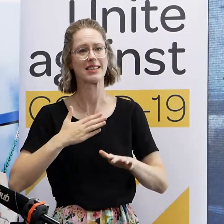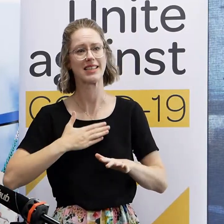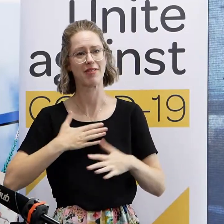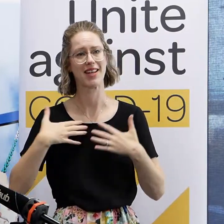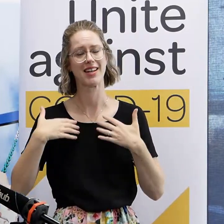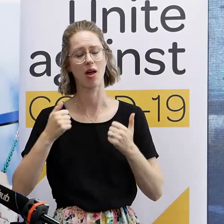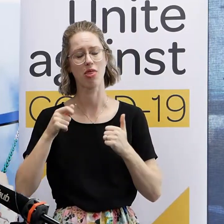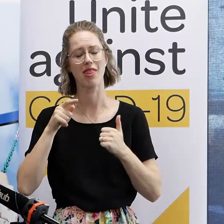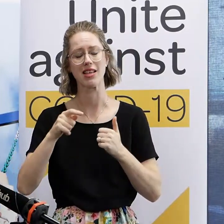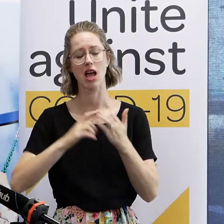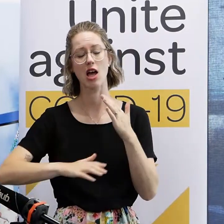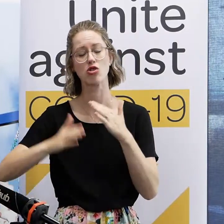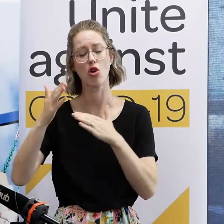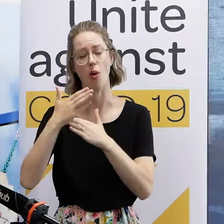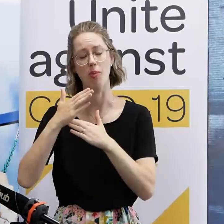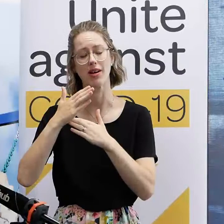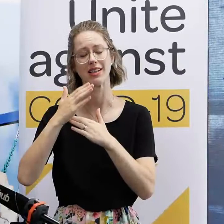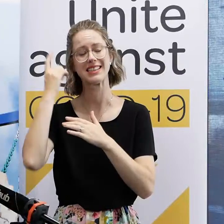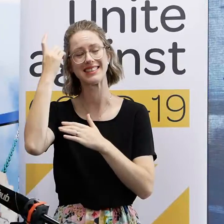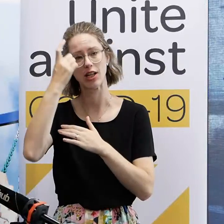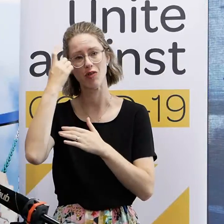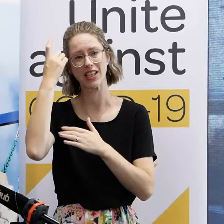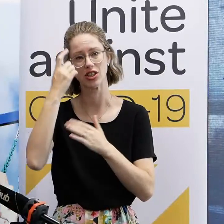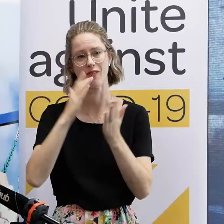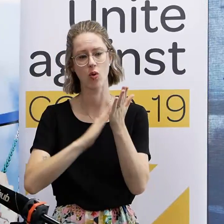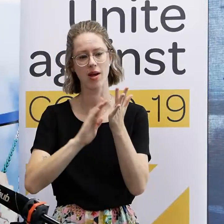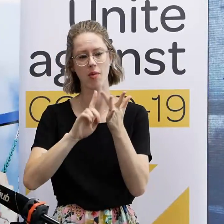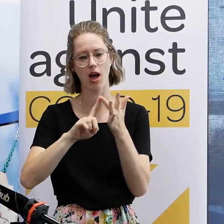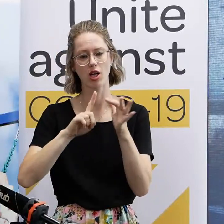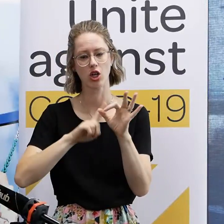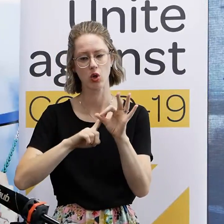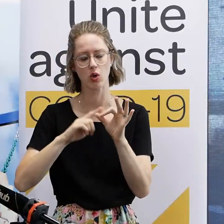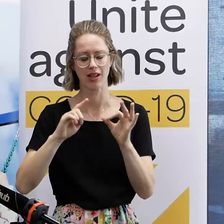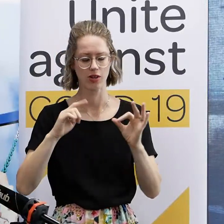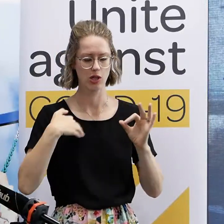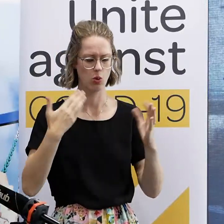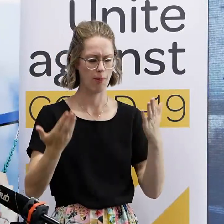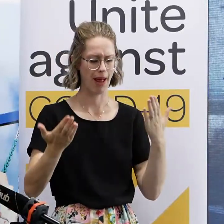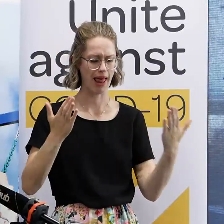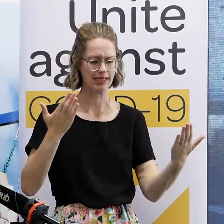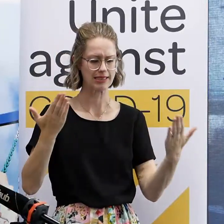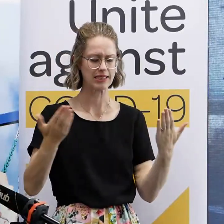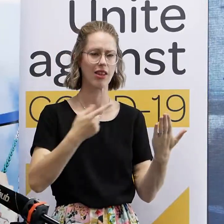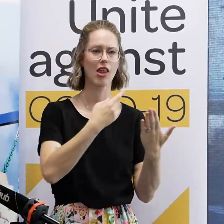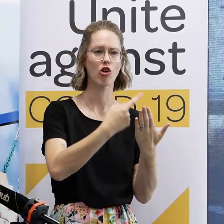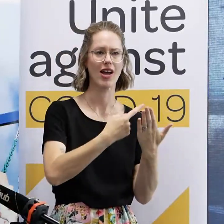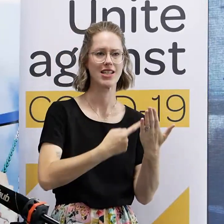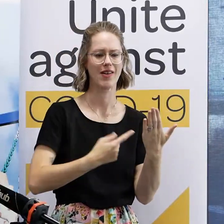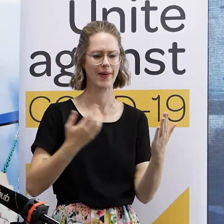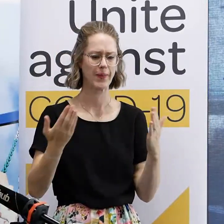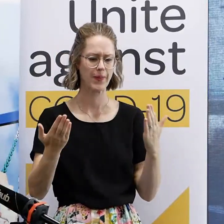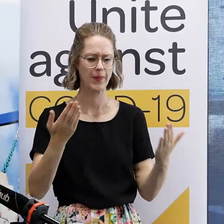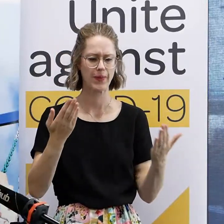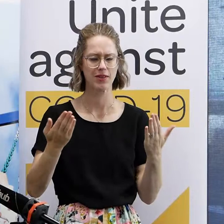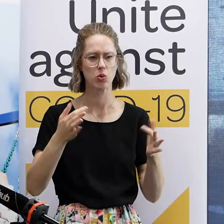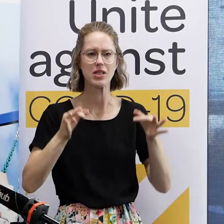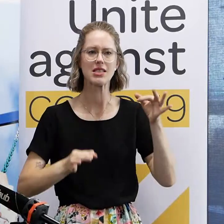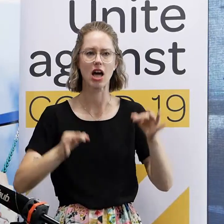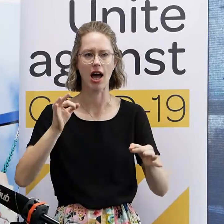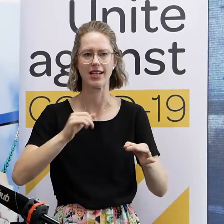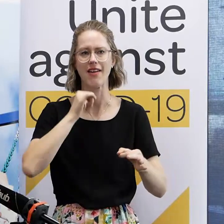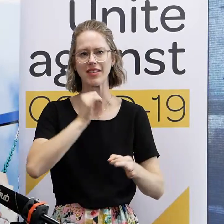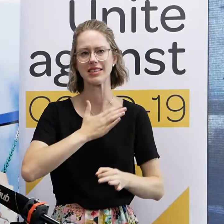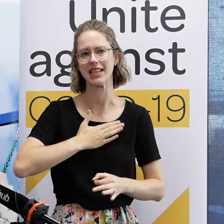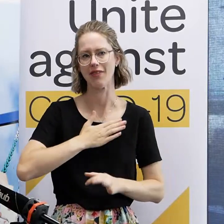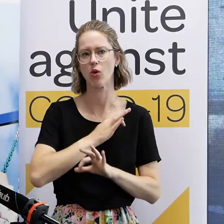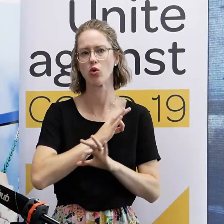our primary concern and primary responsibility for MIQ. We balance up the criteria in order to make those